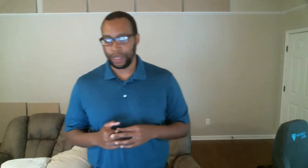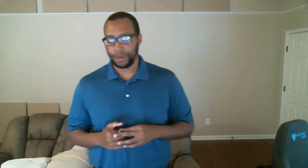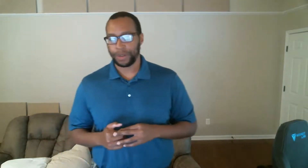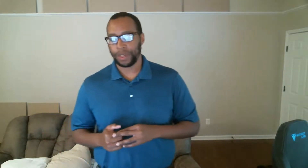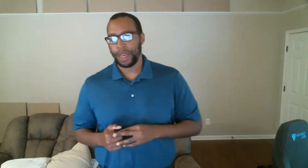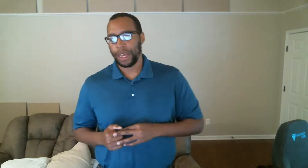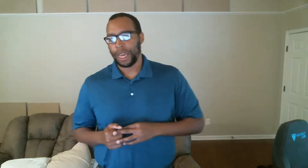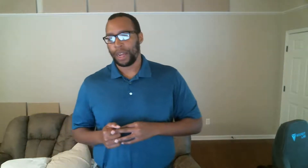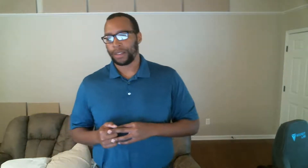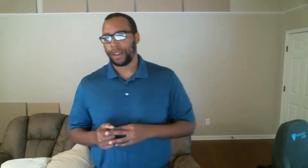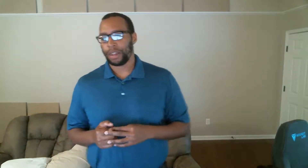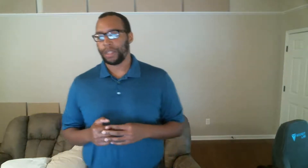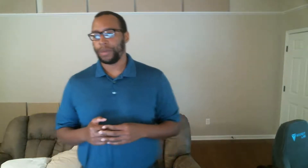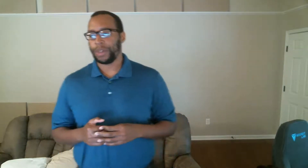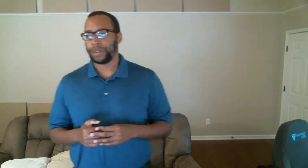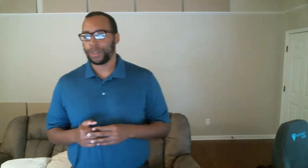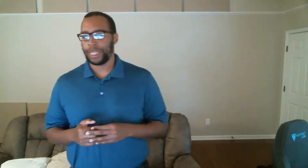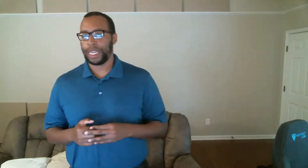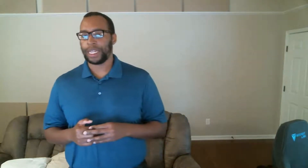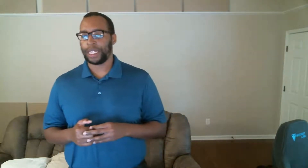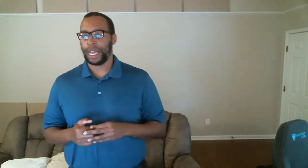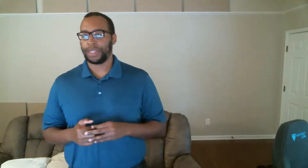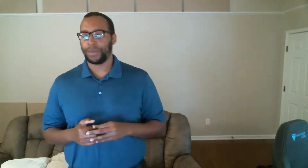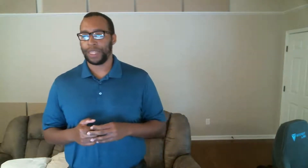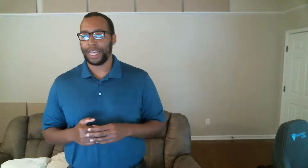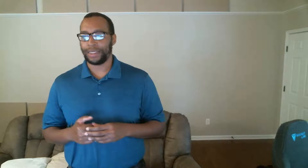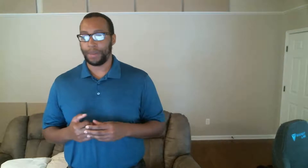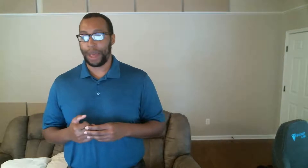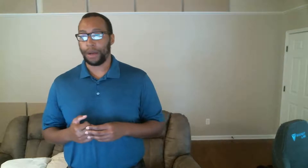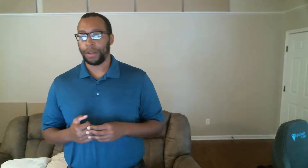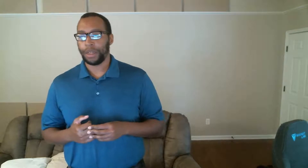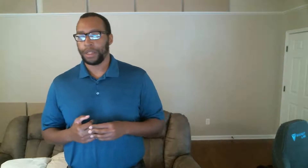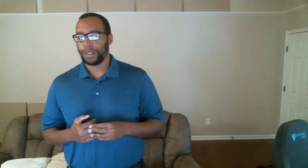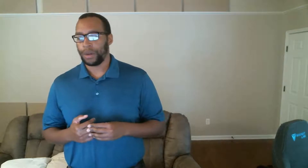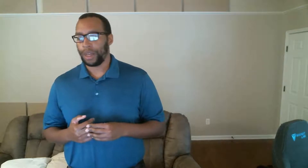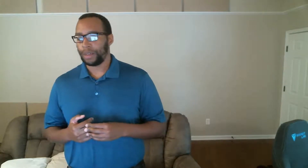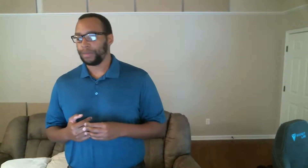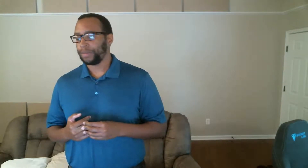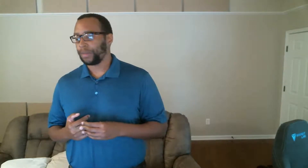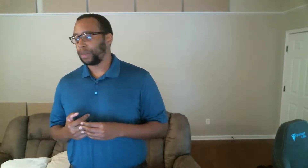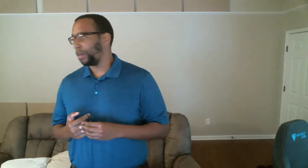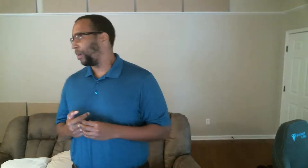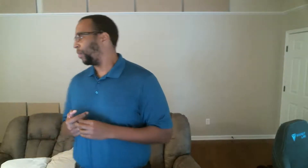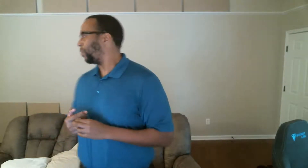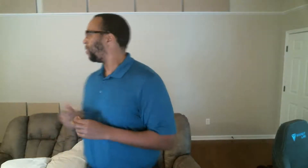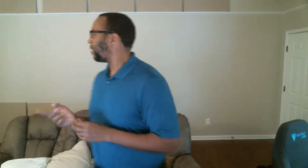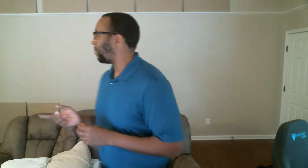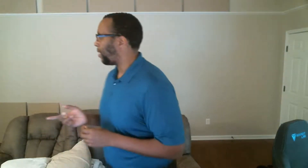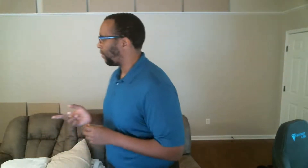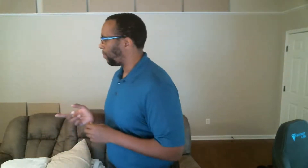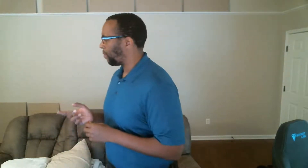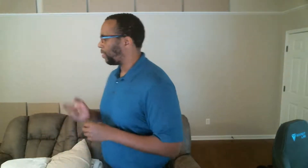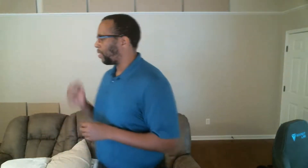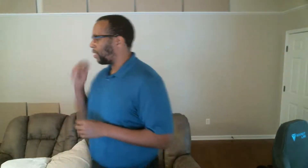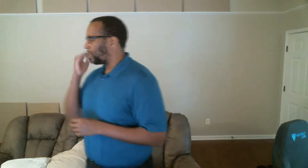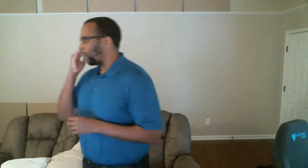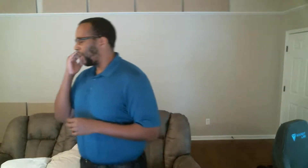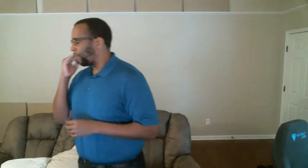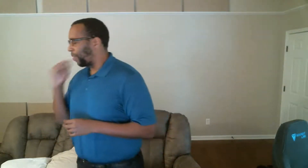videos. And I'll talk a little bit towards the end of the class what that's about. So will you type that if you don't mind? So we have